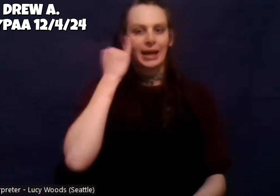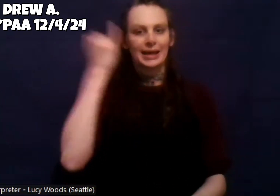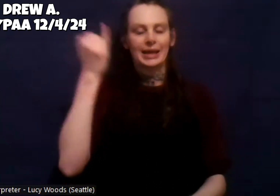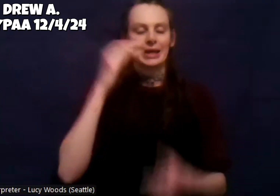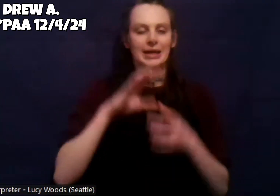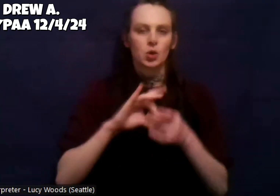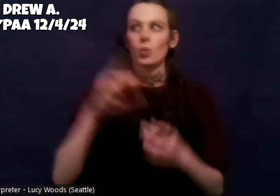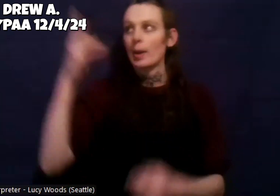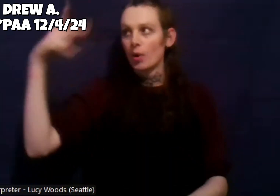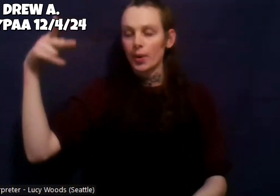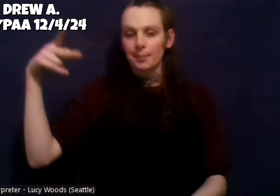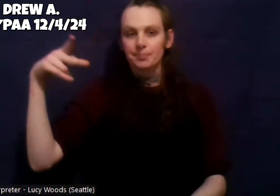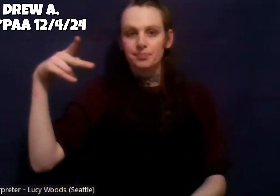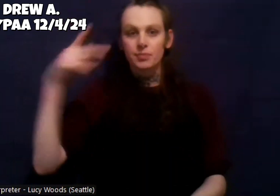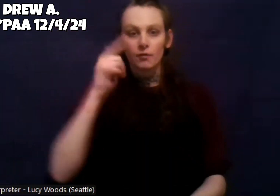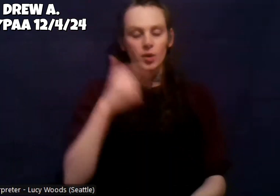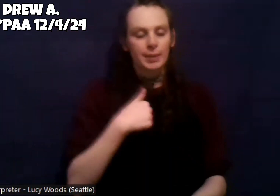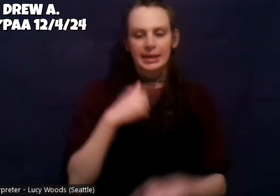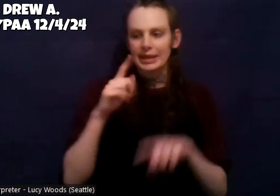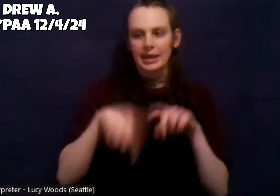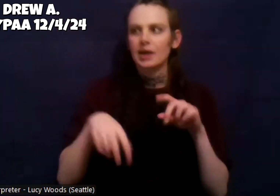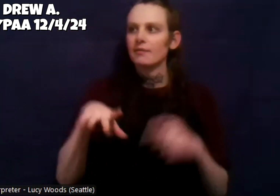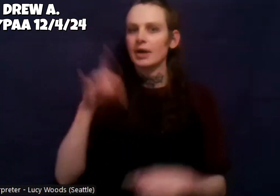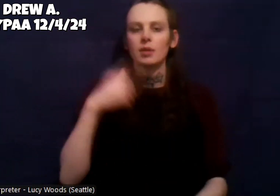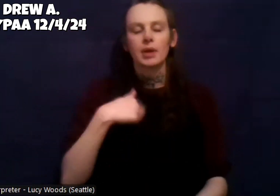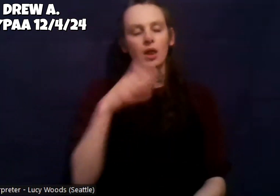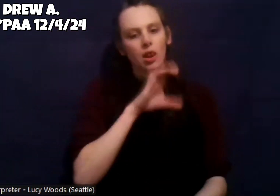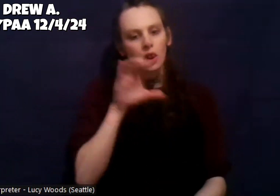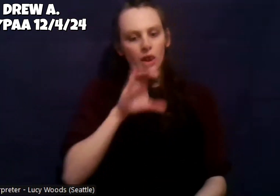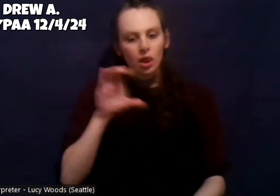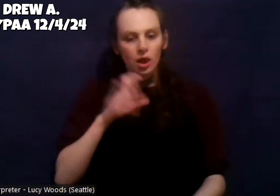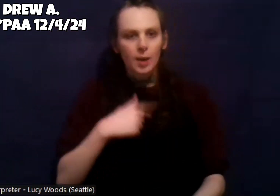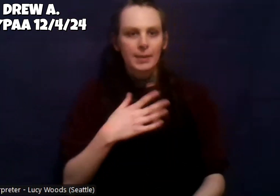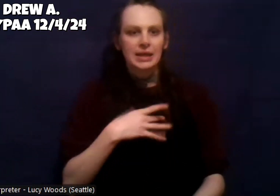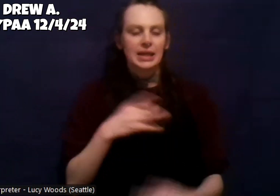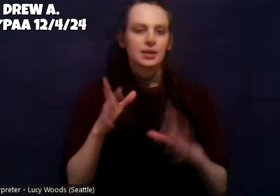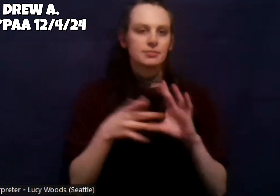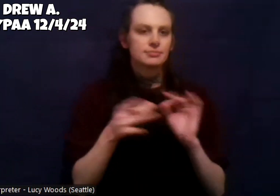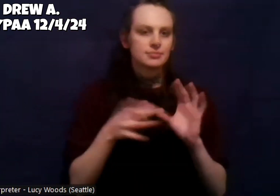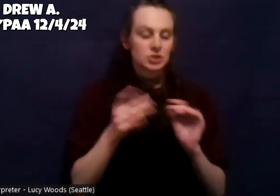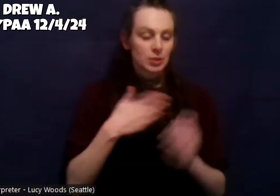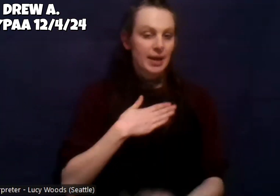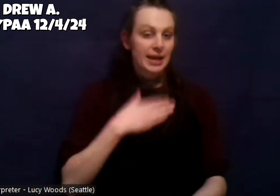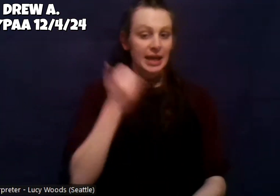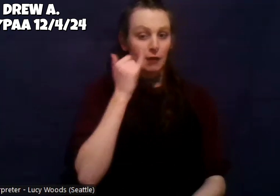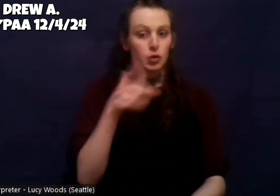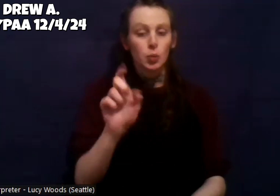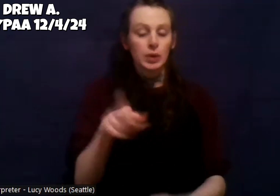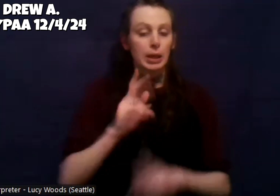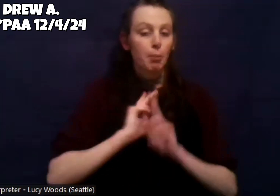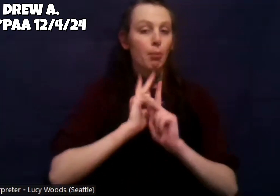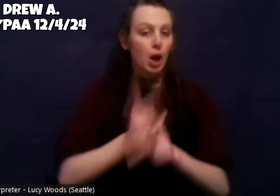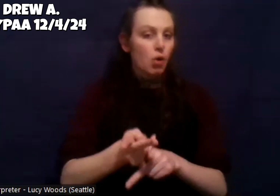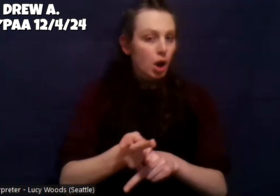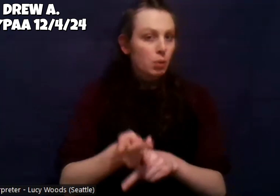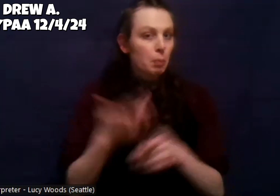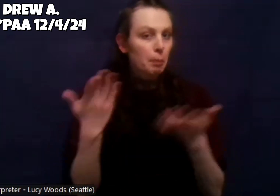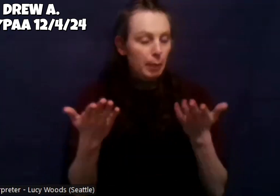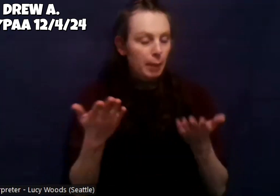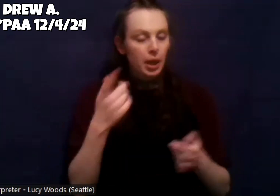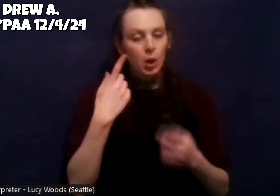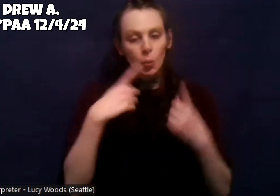I could not find one, and so I like to share mine because if you need to borrow one for a while, like this one might work for